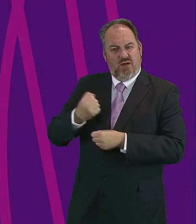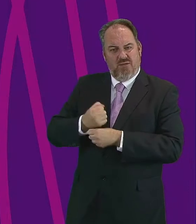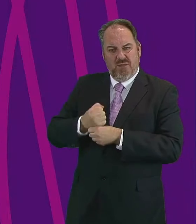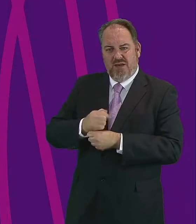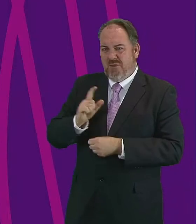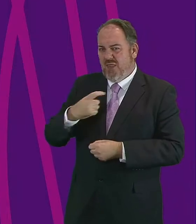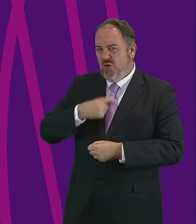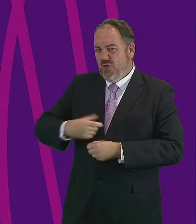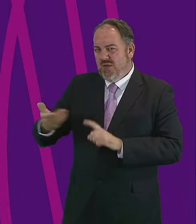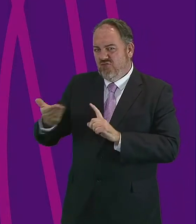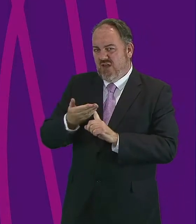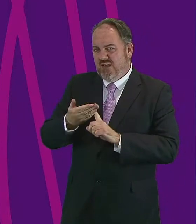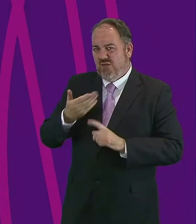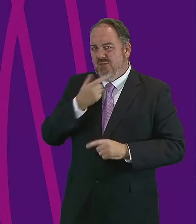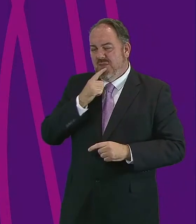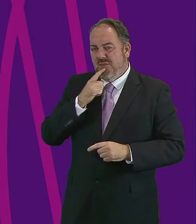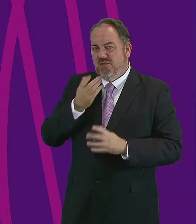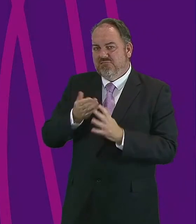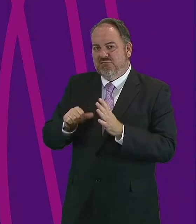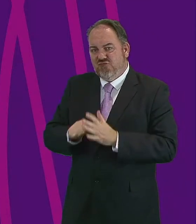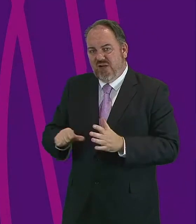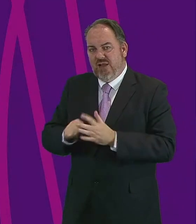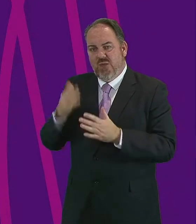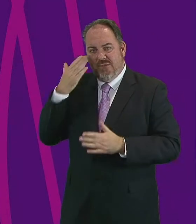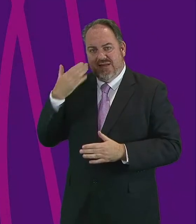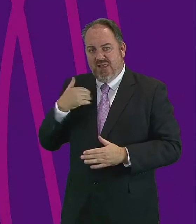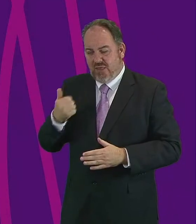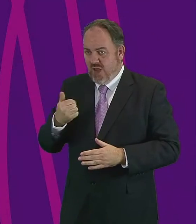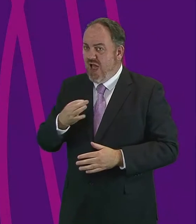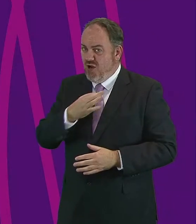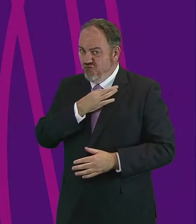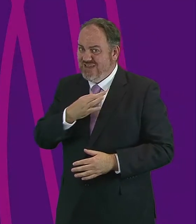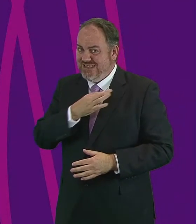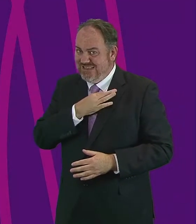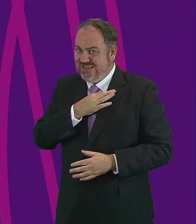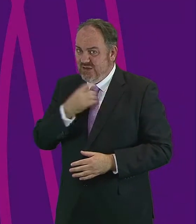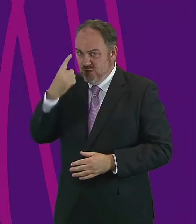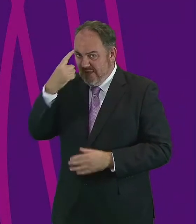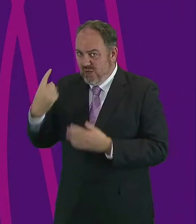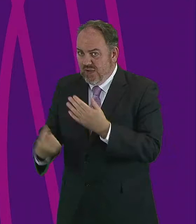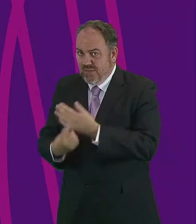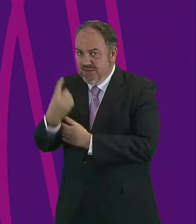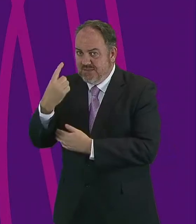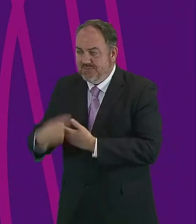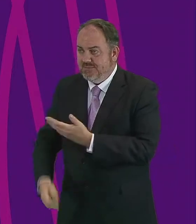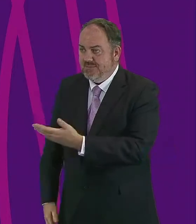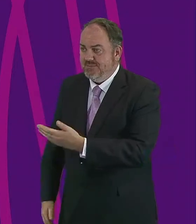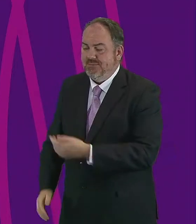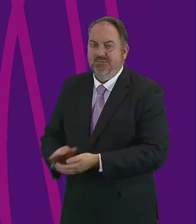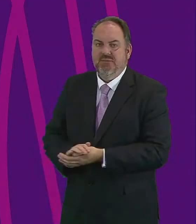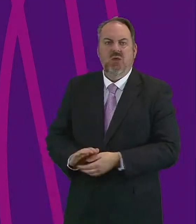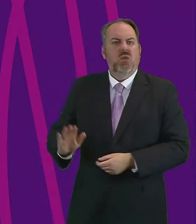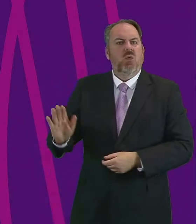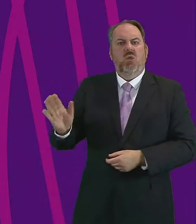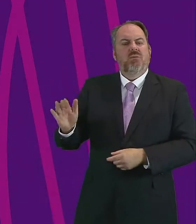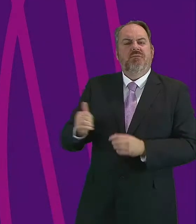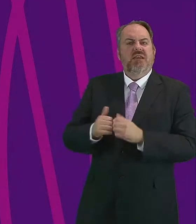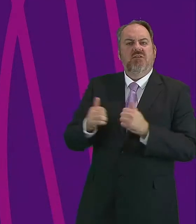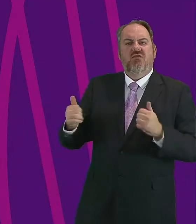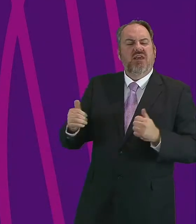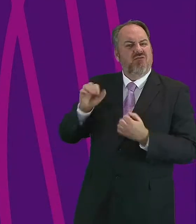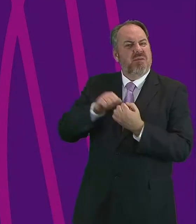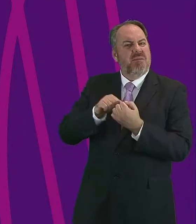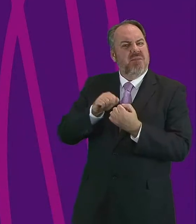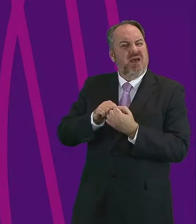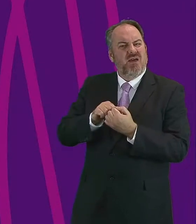health patients under the terms of UN Convention will be in peril? Cabinet Secretary. No, I seem to recall a very similar question from